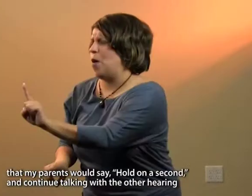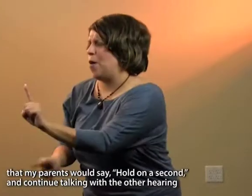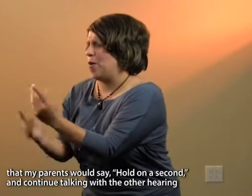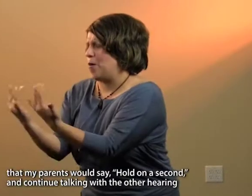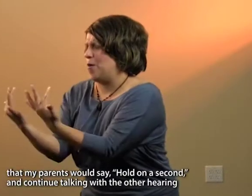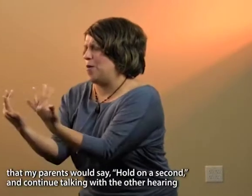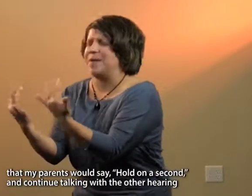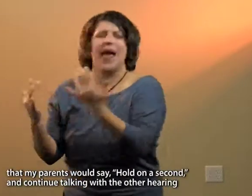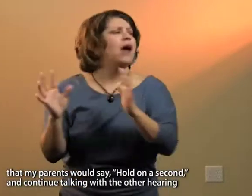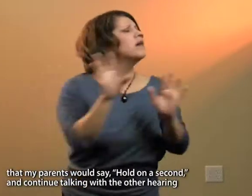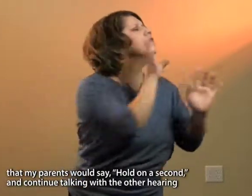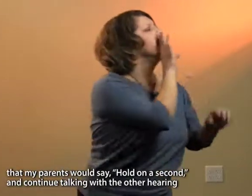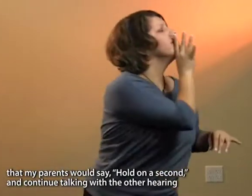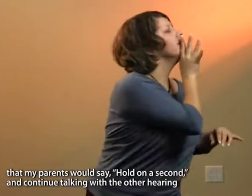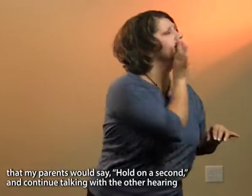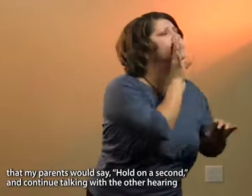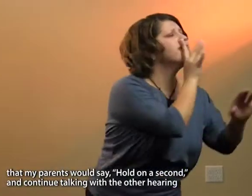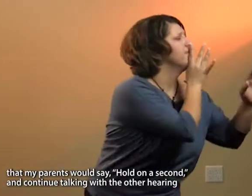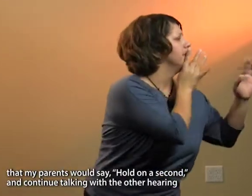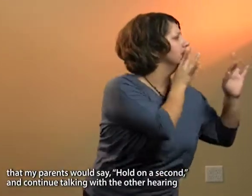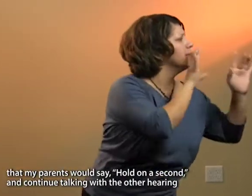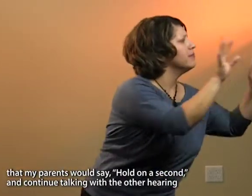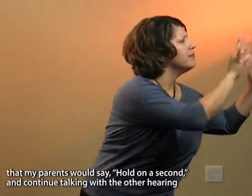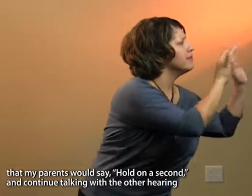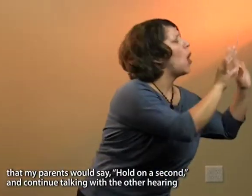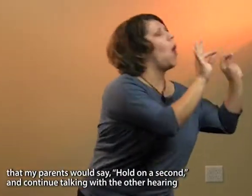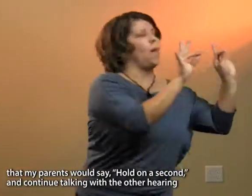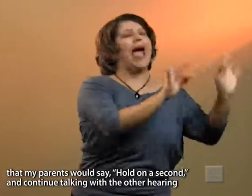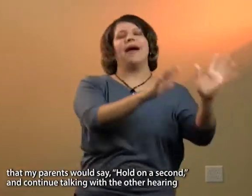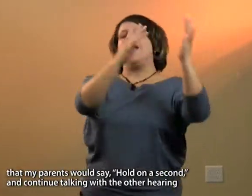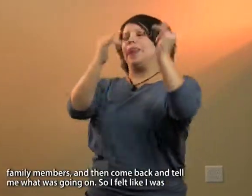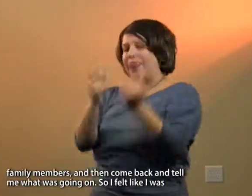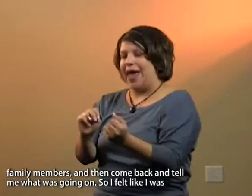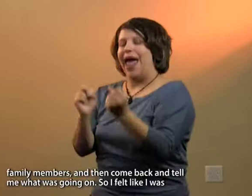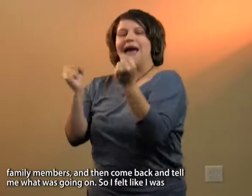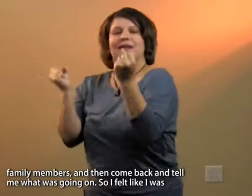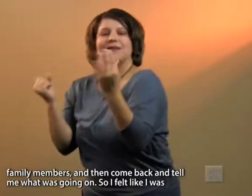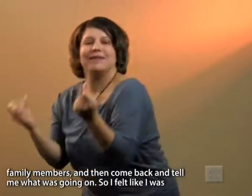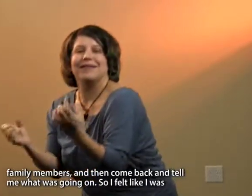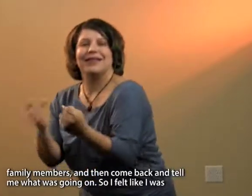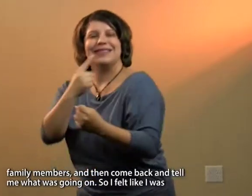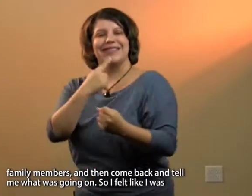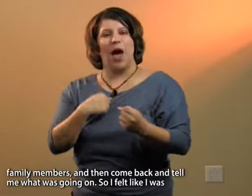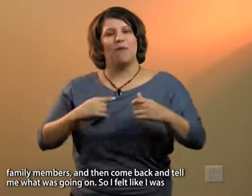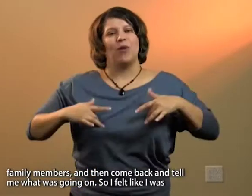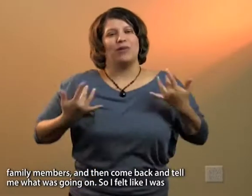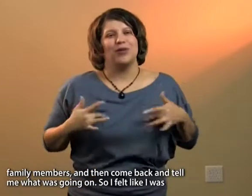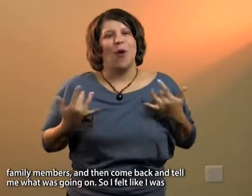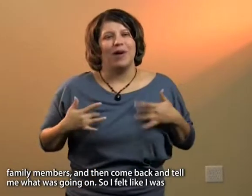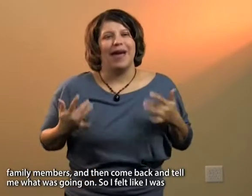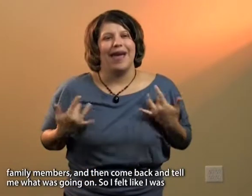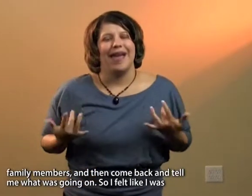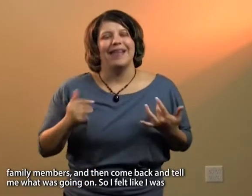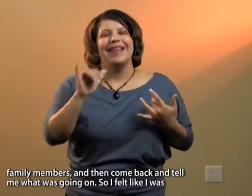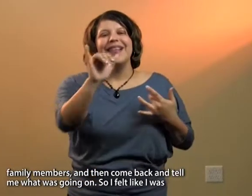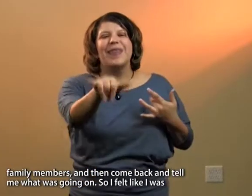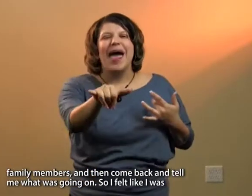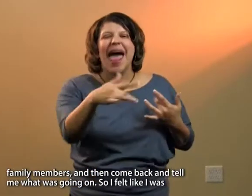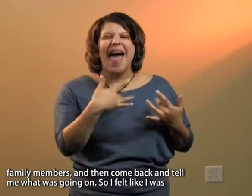parents would say Oh, hold on a second And continue talking with the other hearing family members And then come back And tell me what was going on